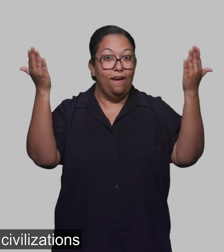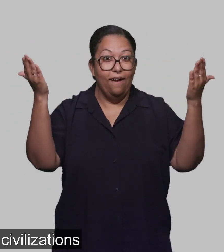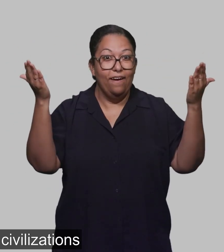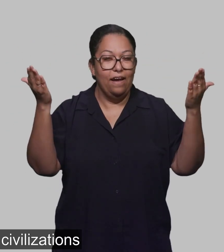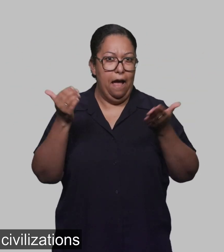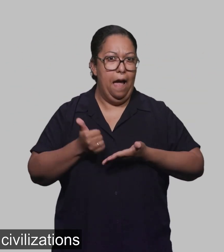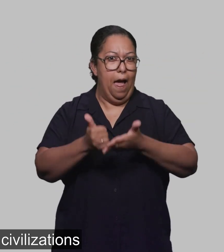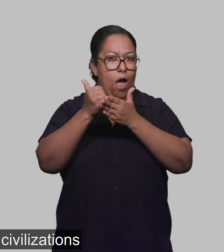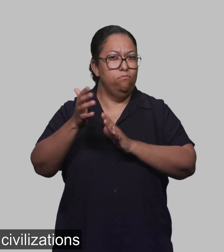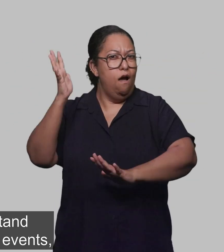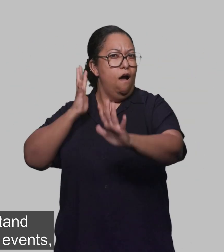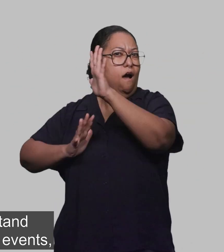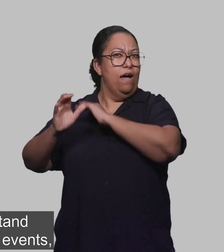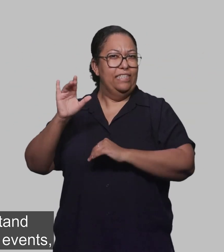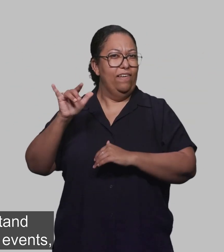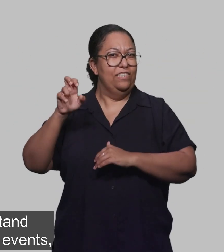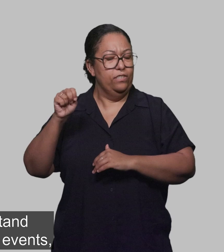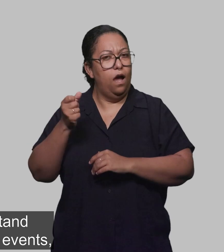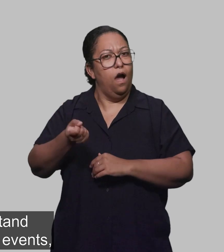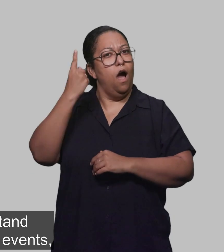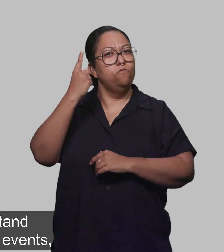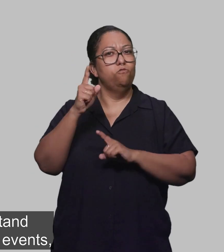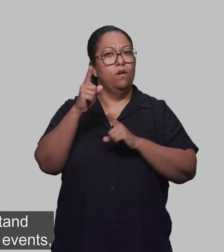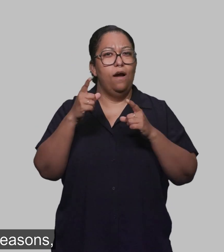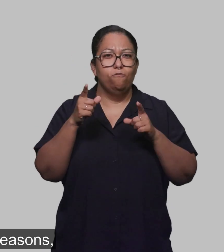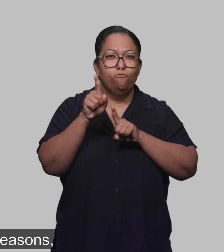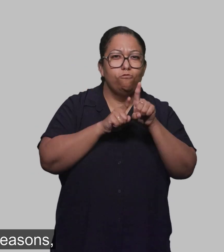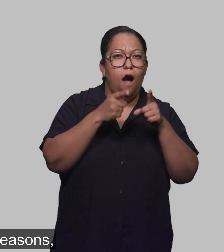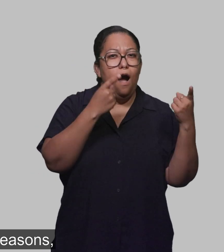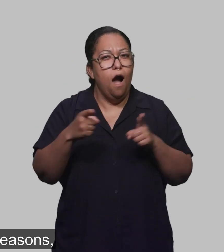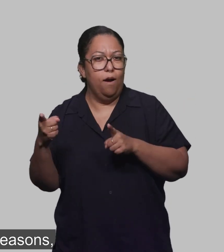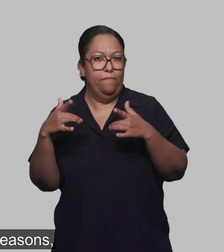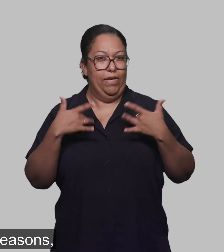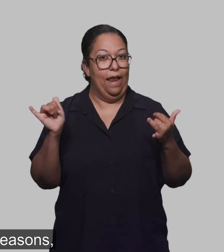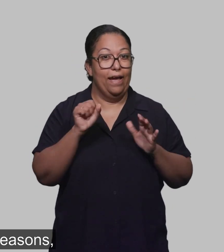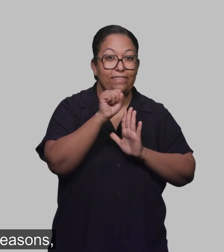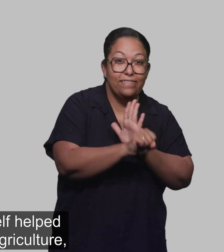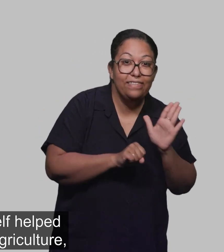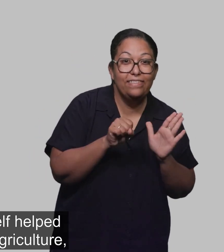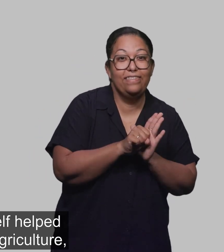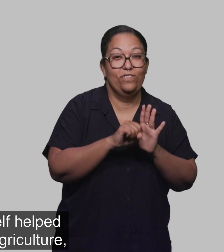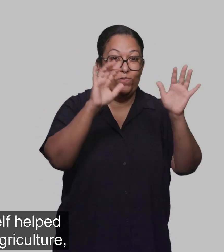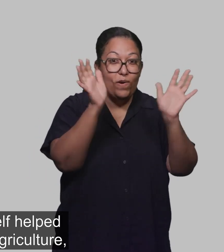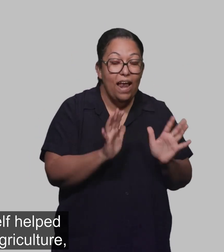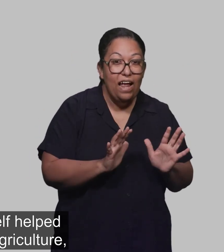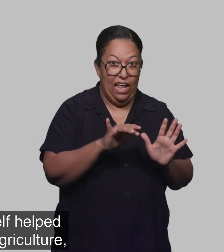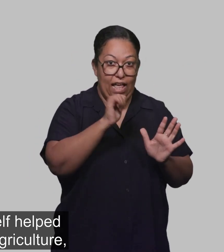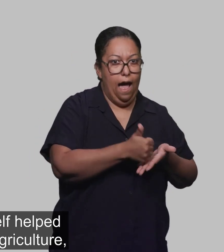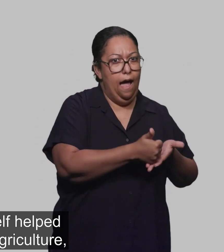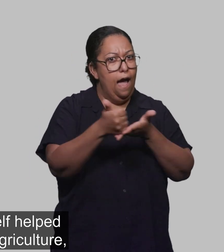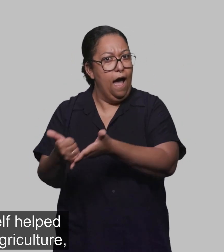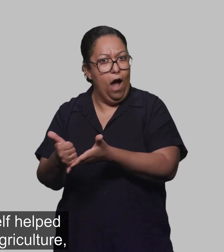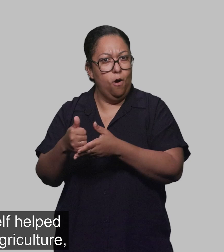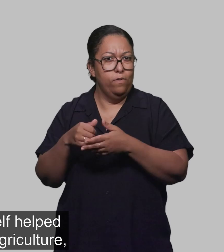that helped early civilizations to understand astronomical events such as the seasons, and that in